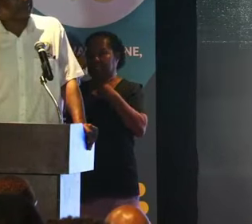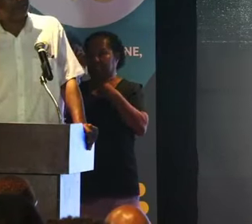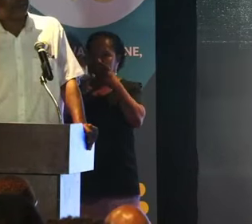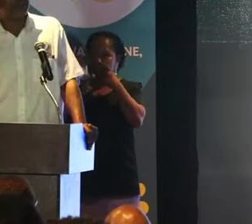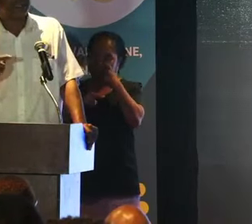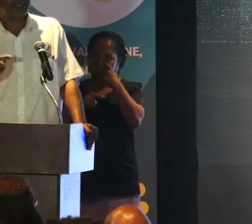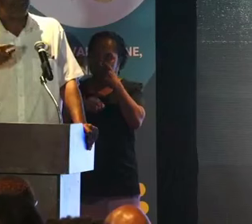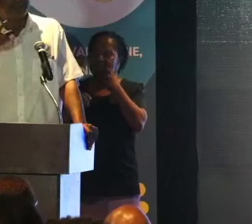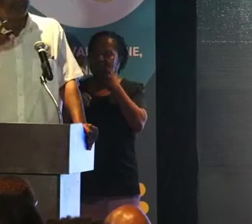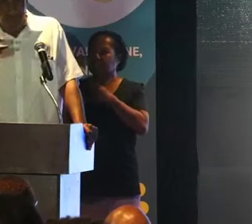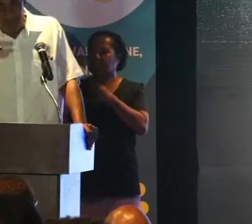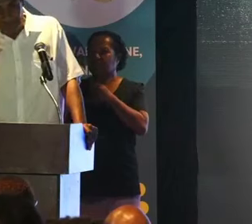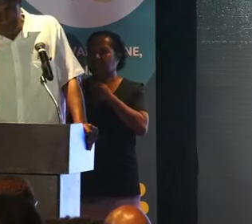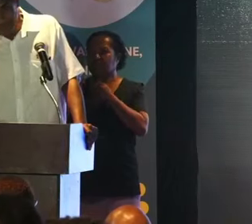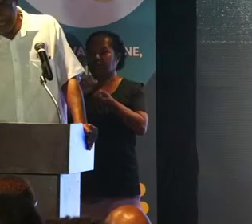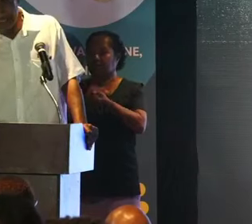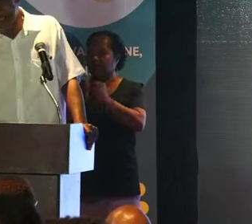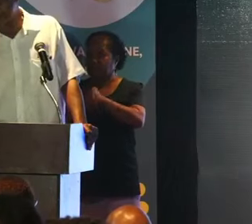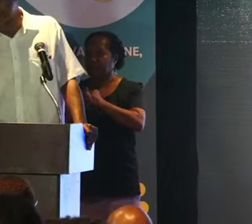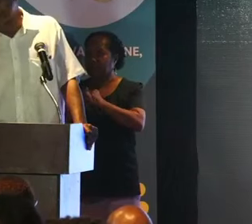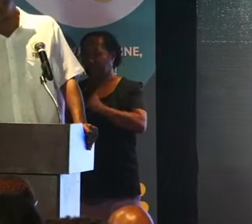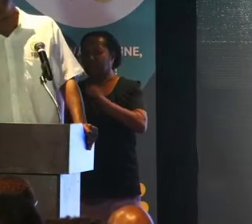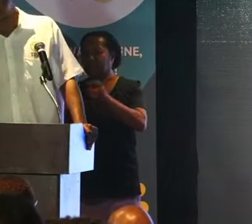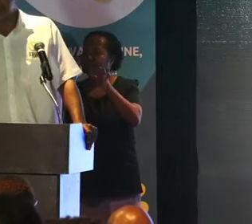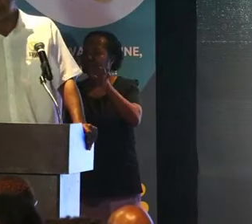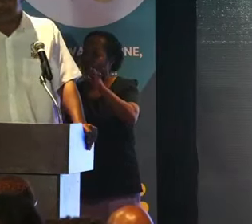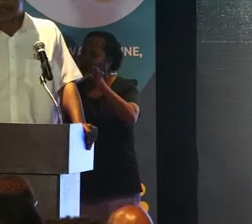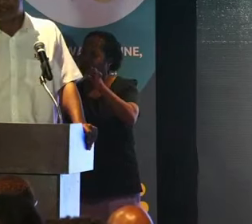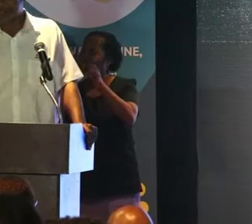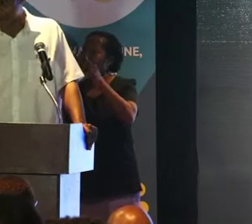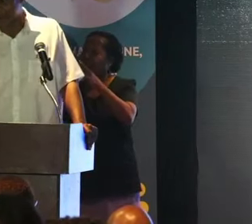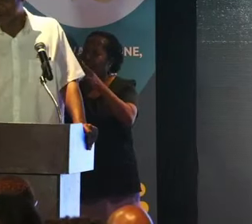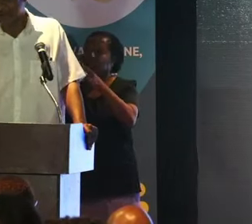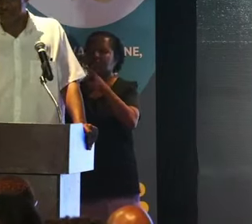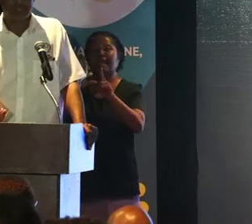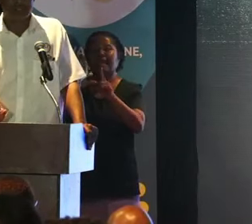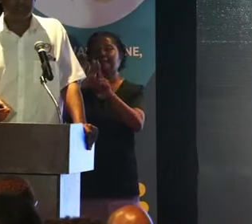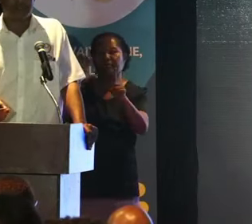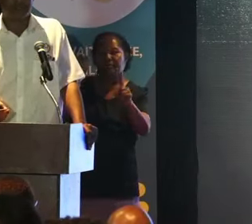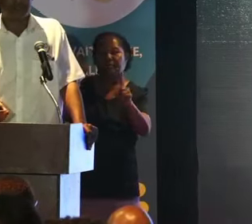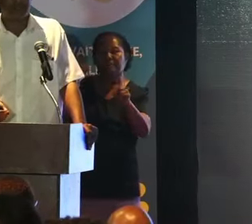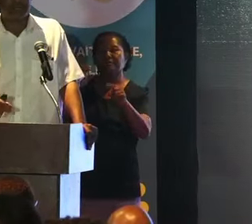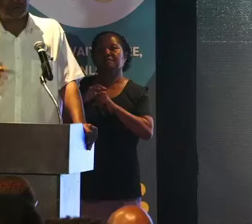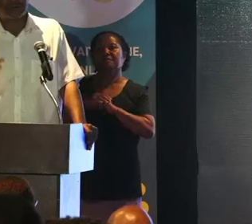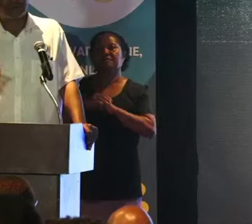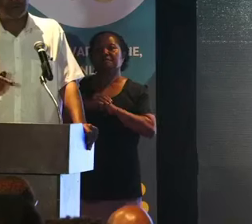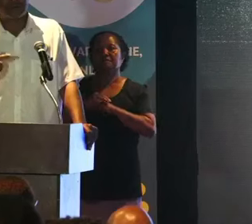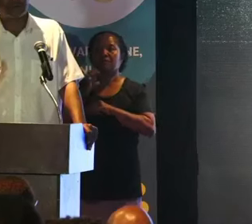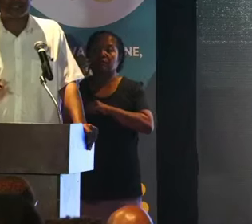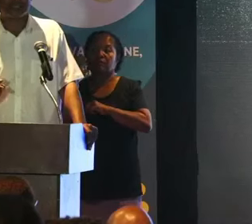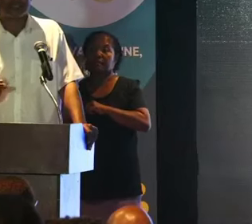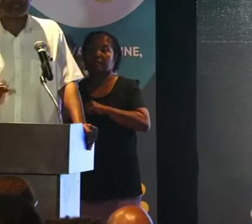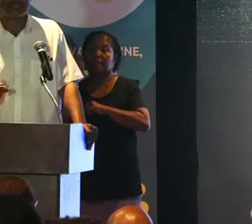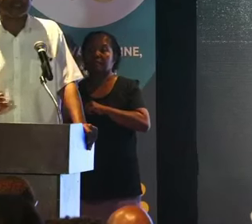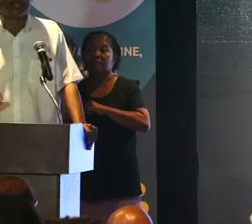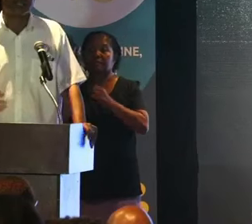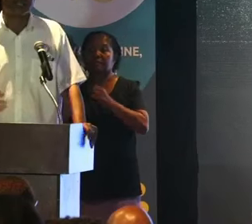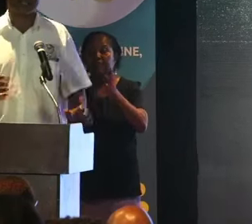Some company might have a BEE business catering limited, you know. So when you are doing your